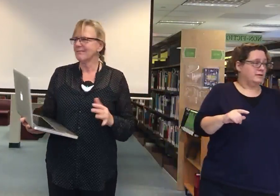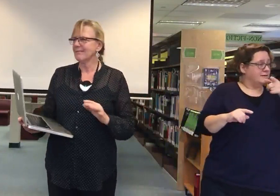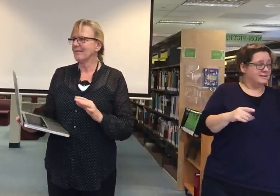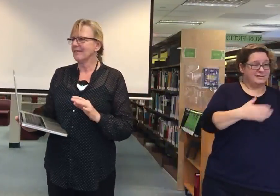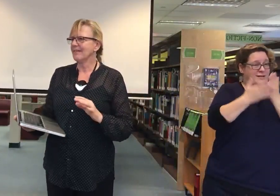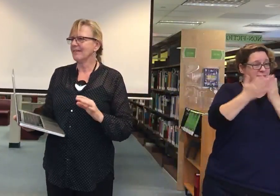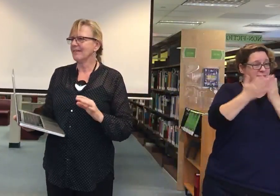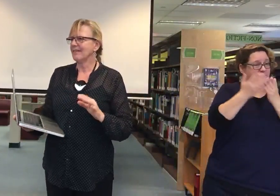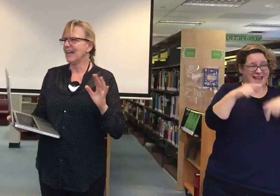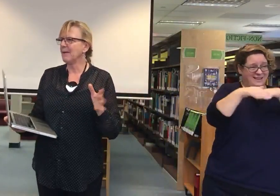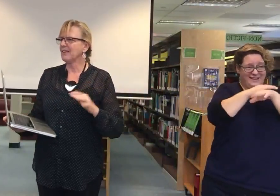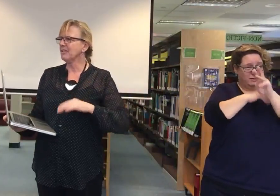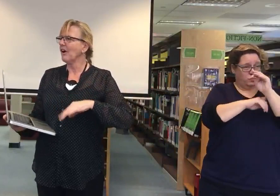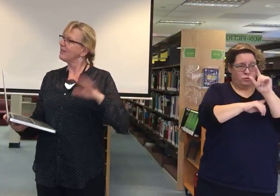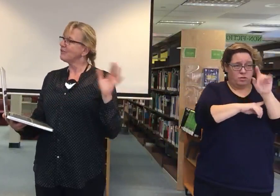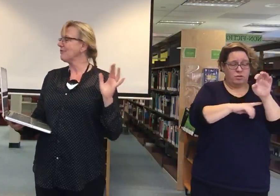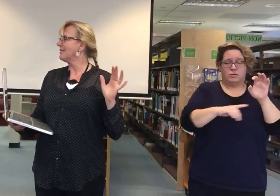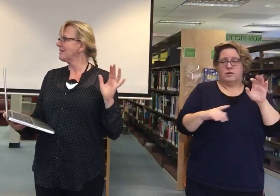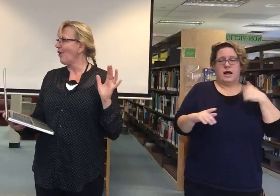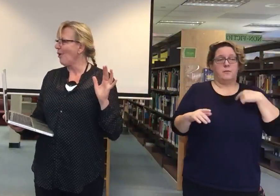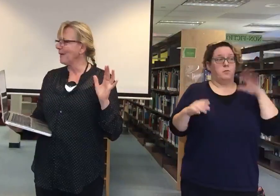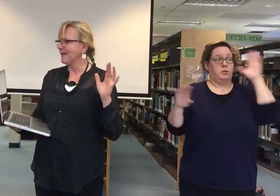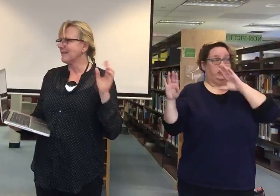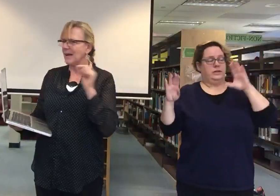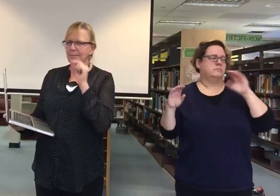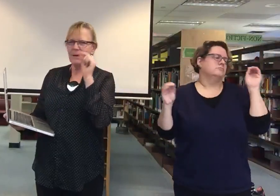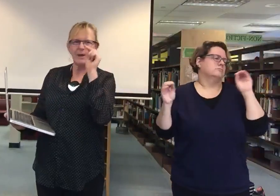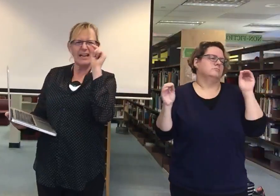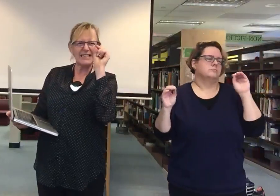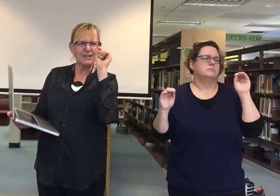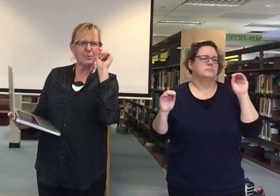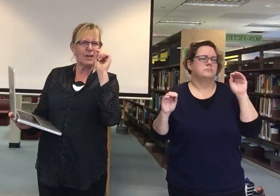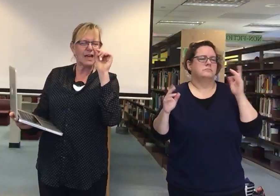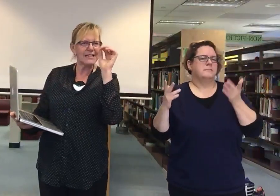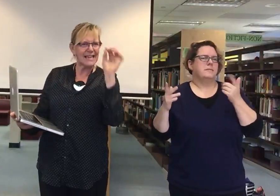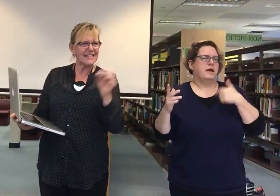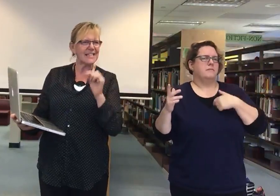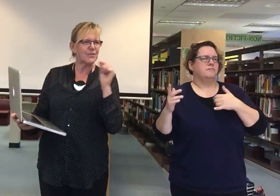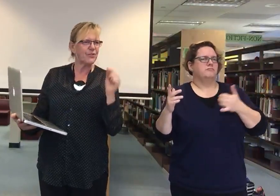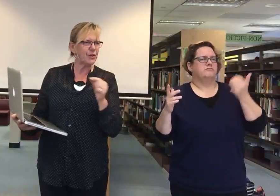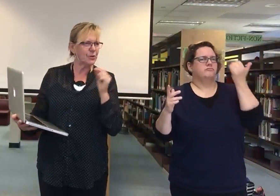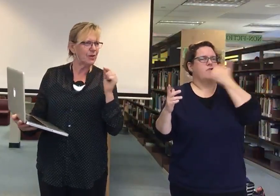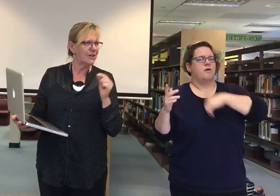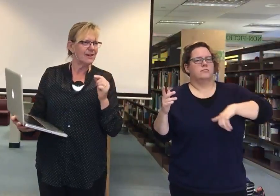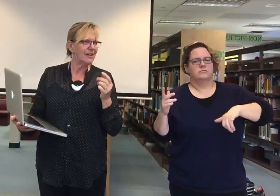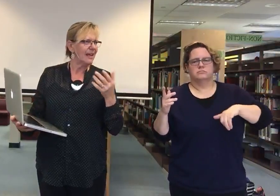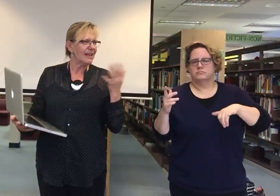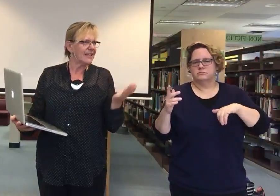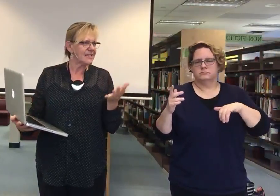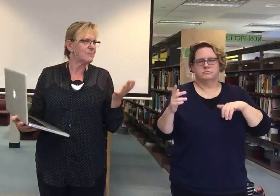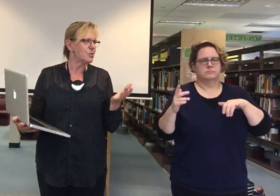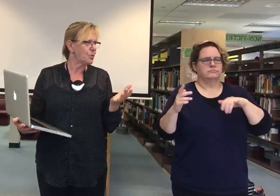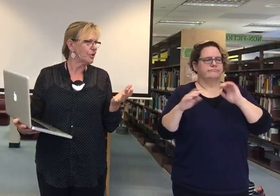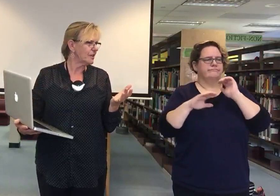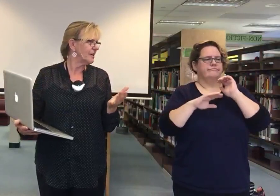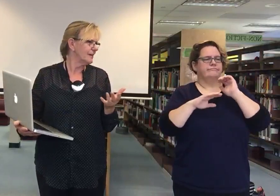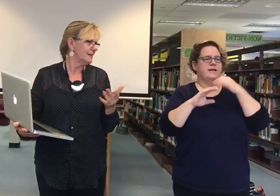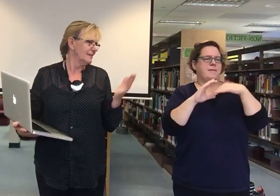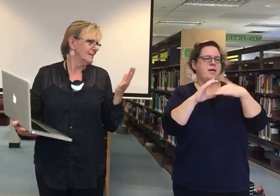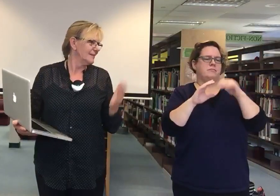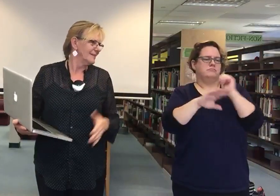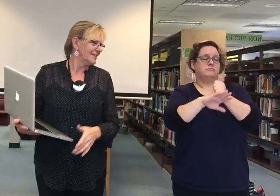on, then I'm actually not stressed at all because maybe I did one, I tested a few and they seem to